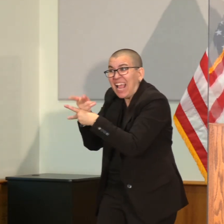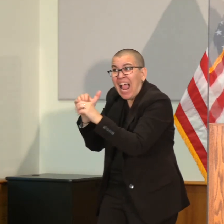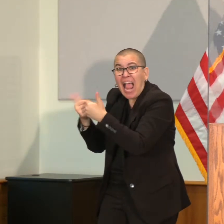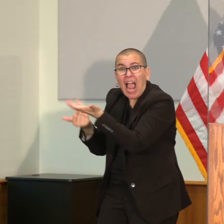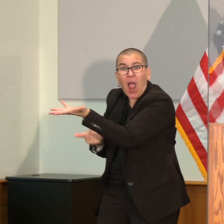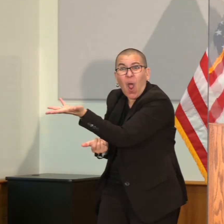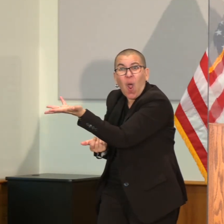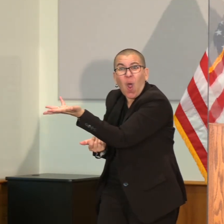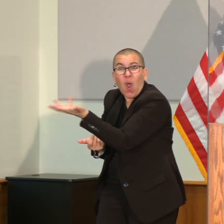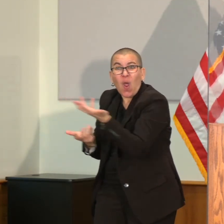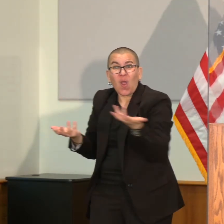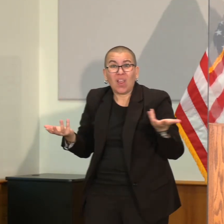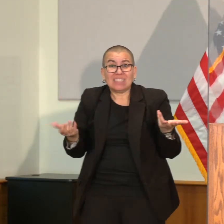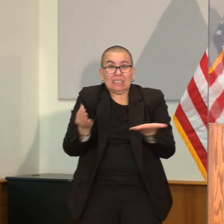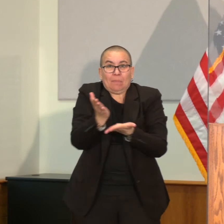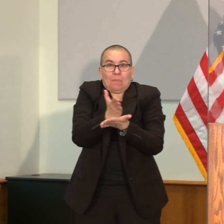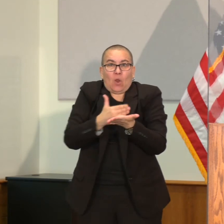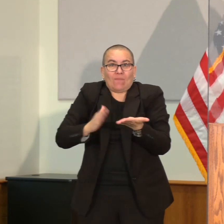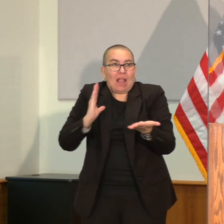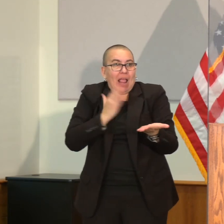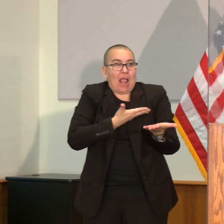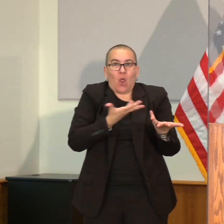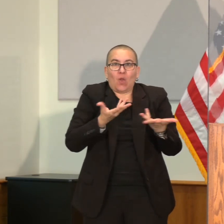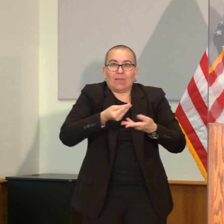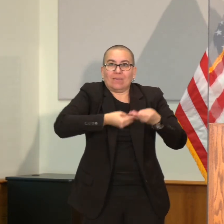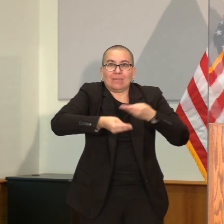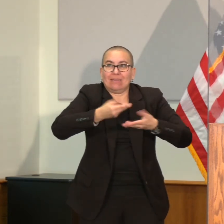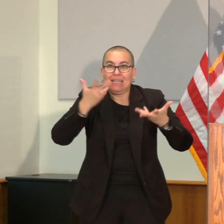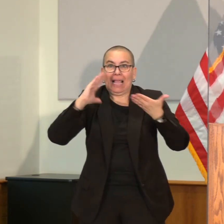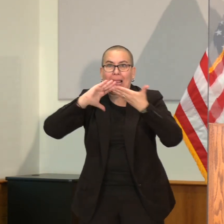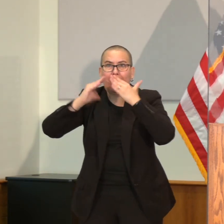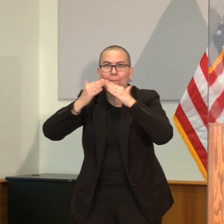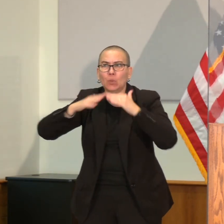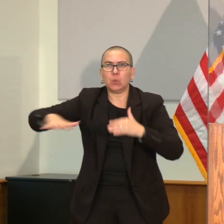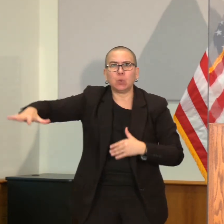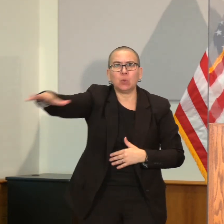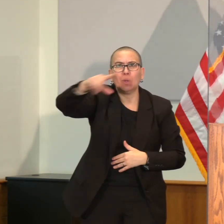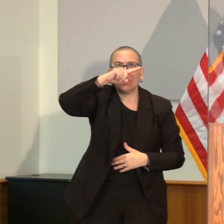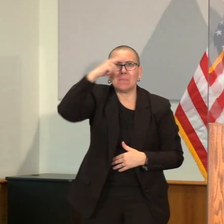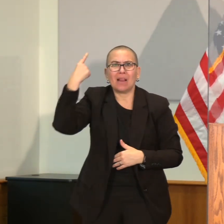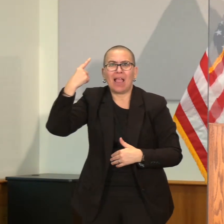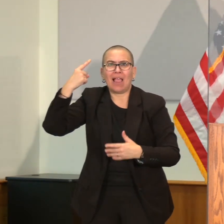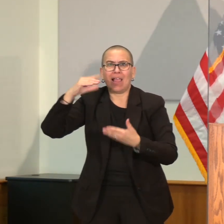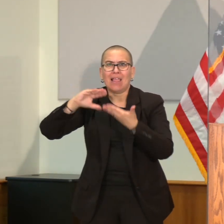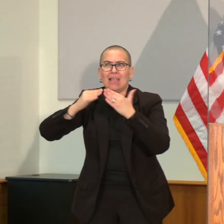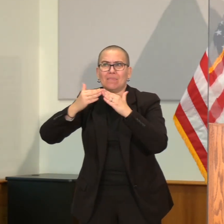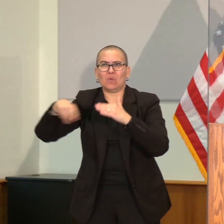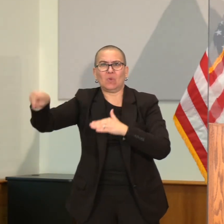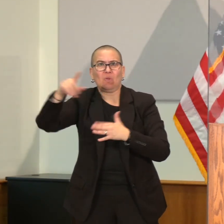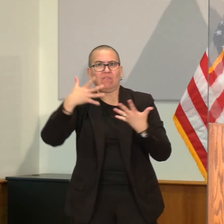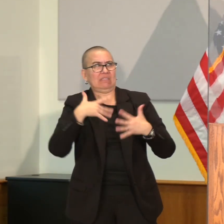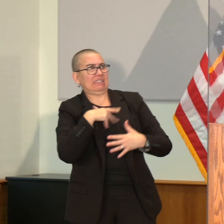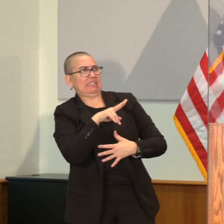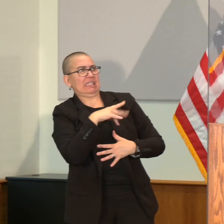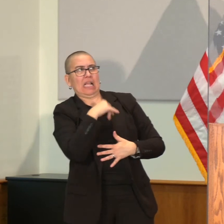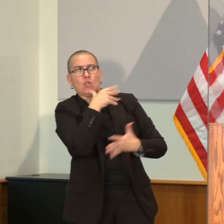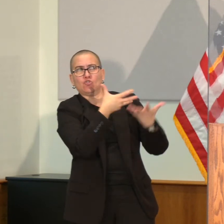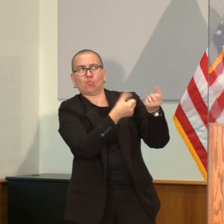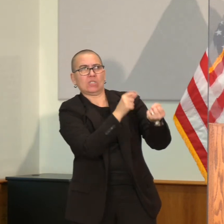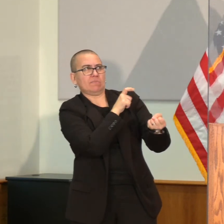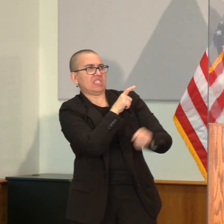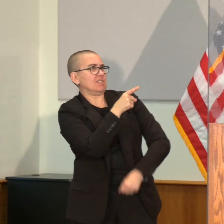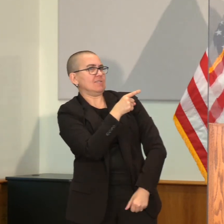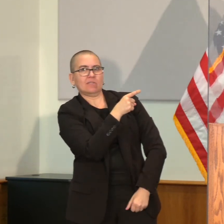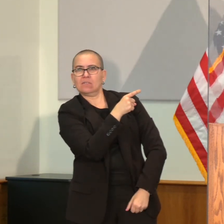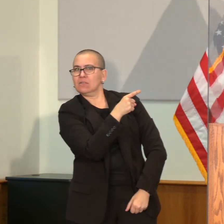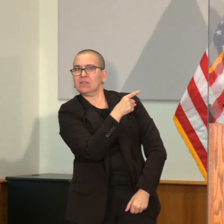is that very community that feels like they're not safe with the police, and then the actions of the police lead to a payout